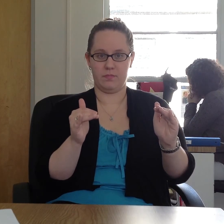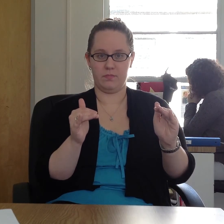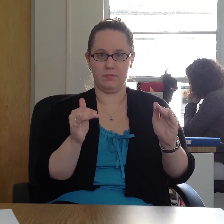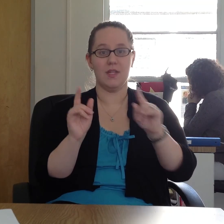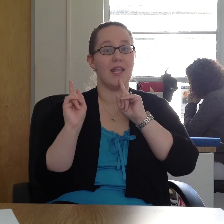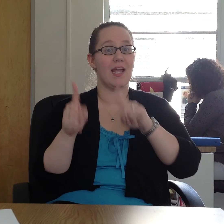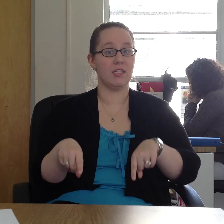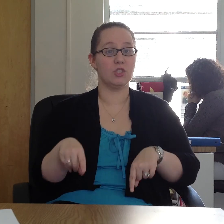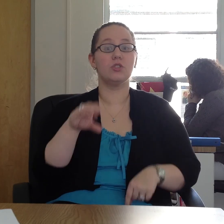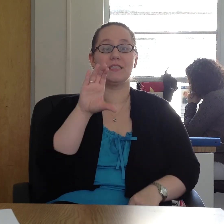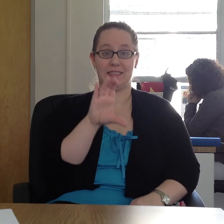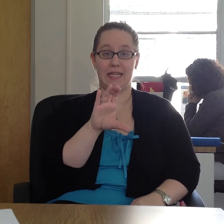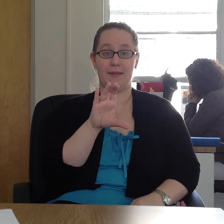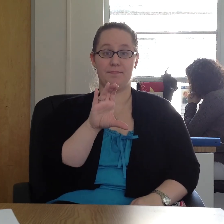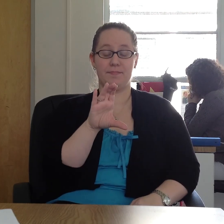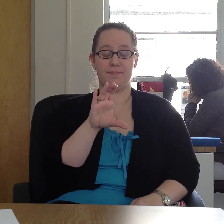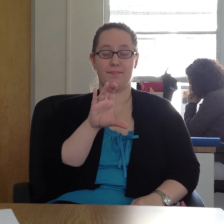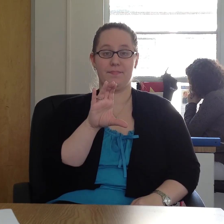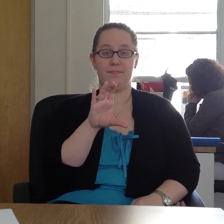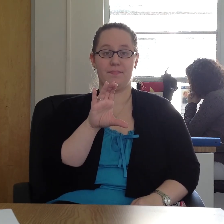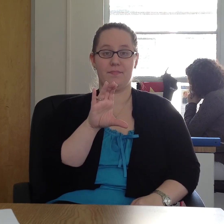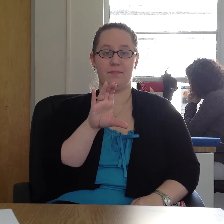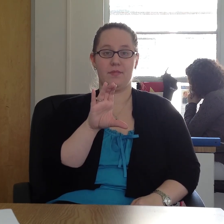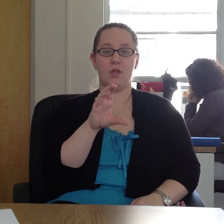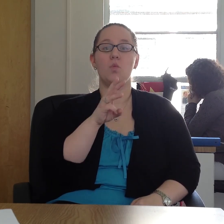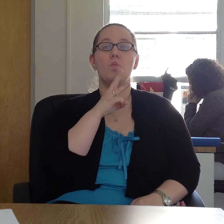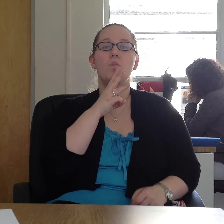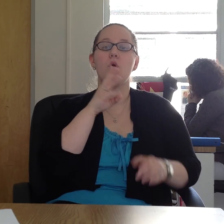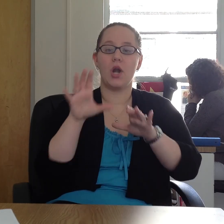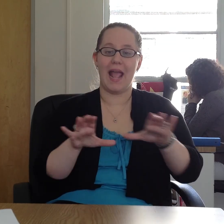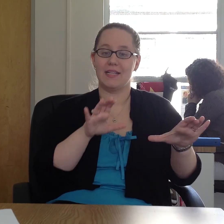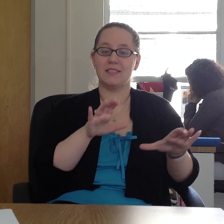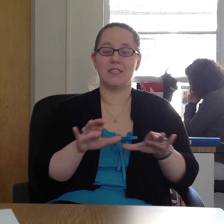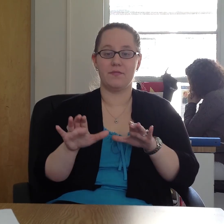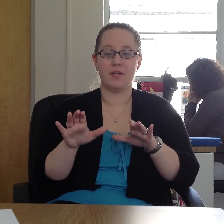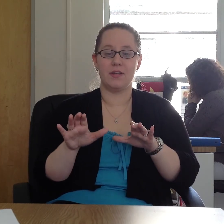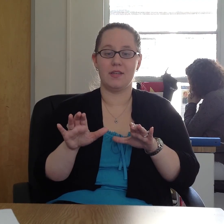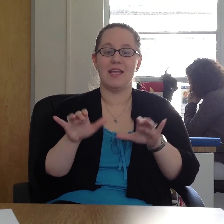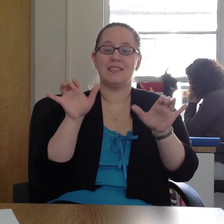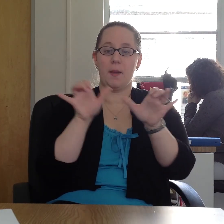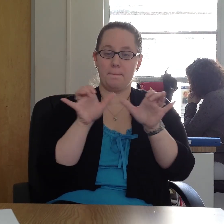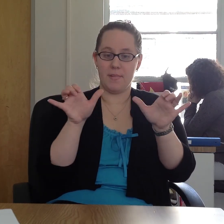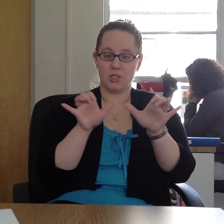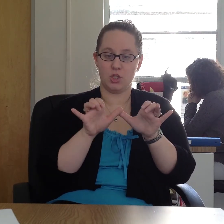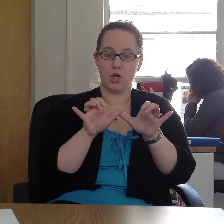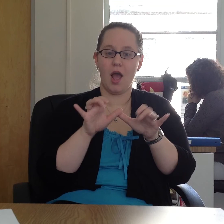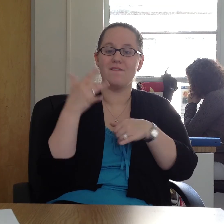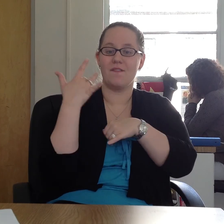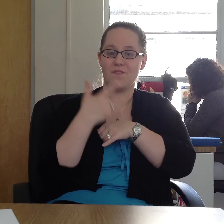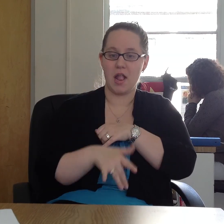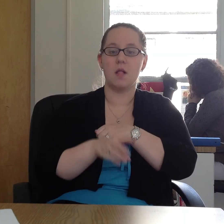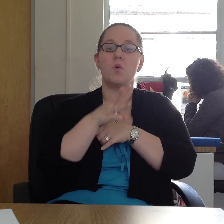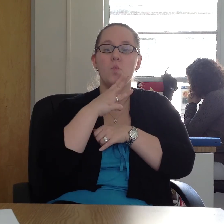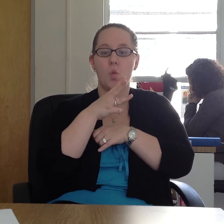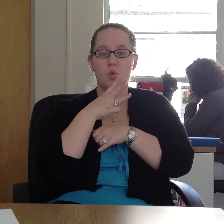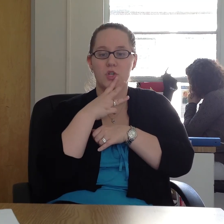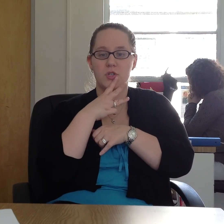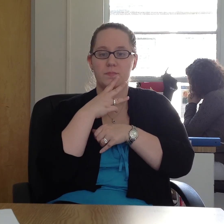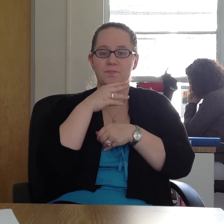Answer is C. Water activity is a measure of the available water in the